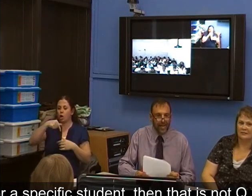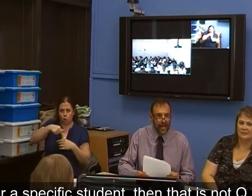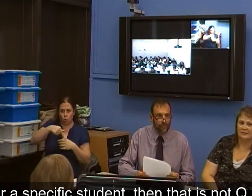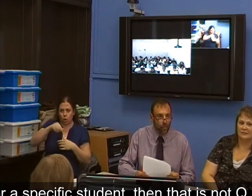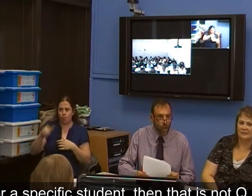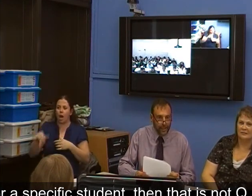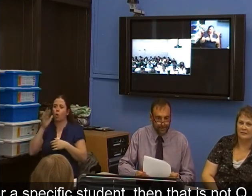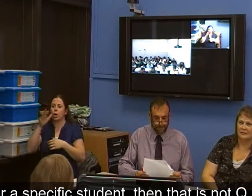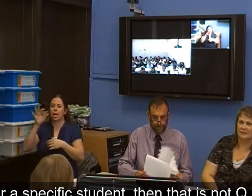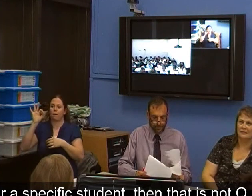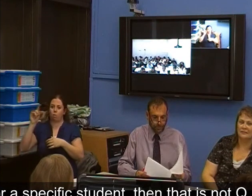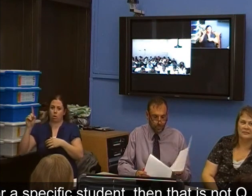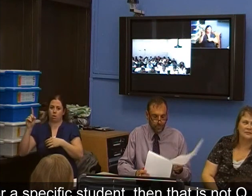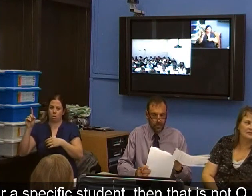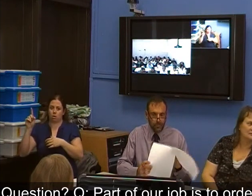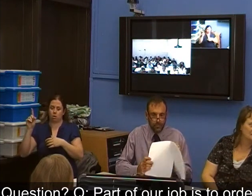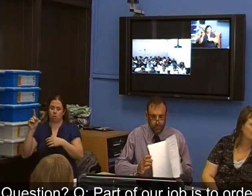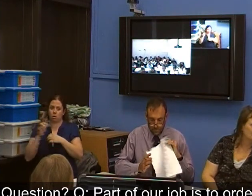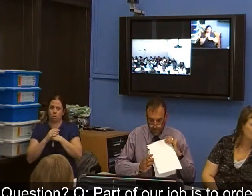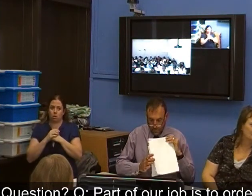F1.